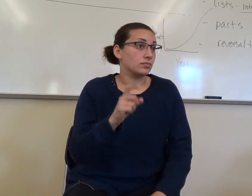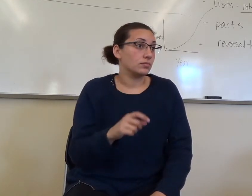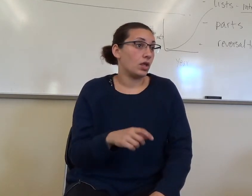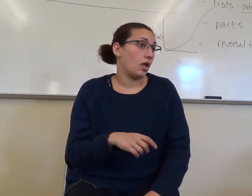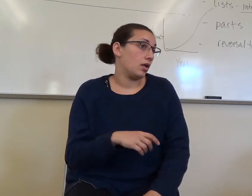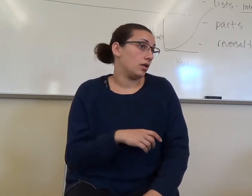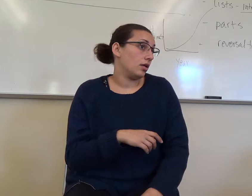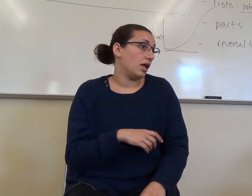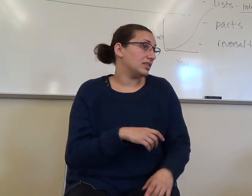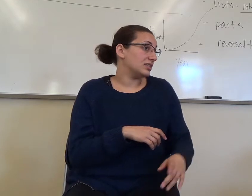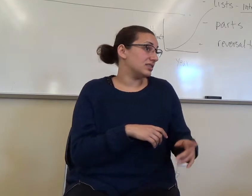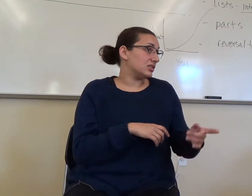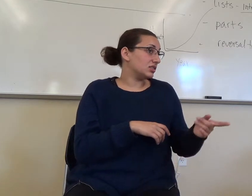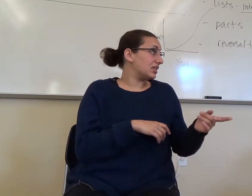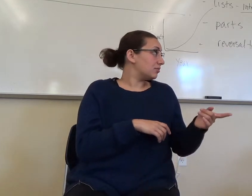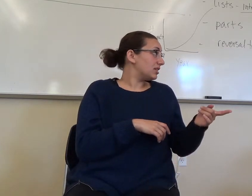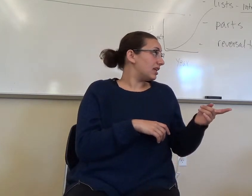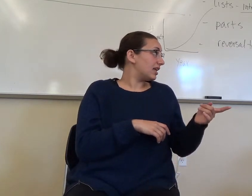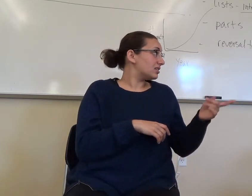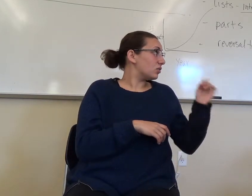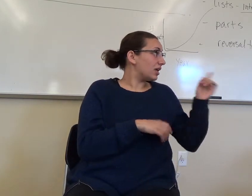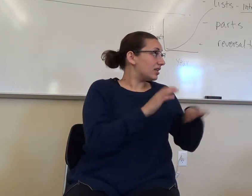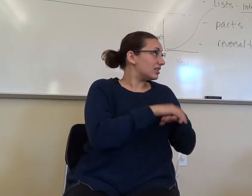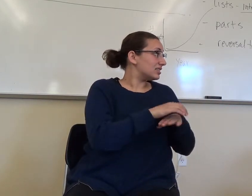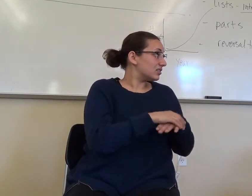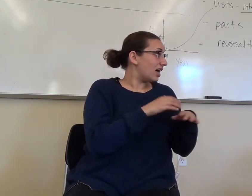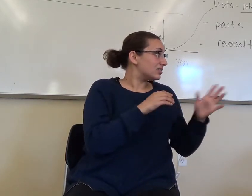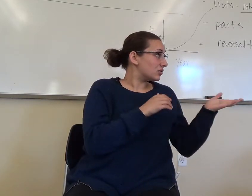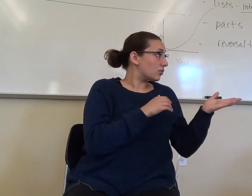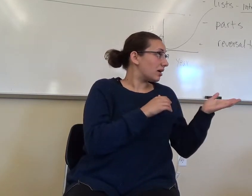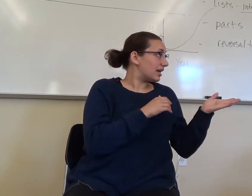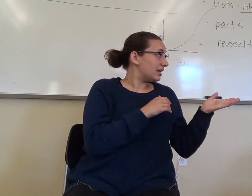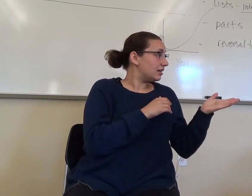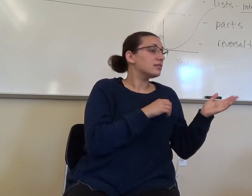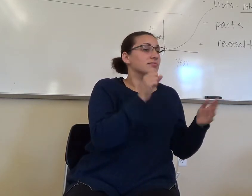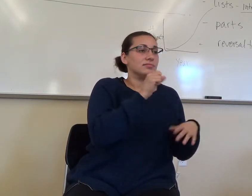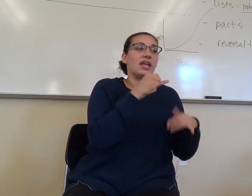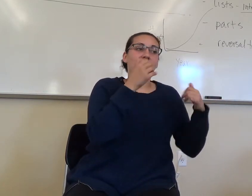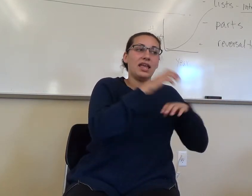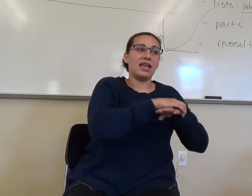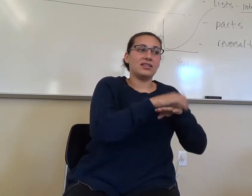now, anyone have Is it trouble? still the same today? Like, so England still has their own money? Yep.